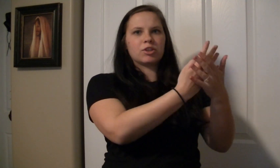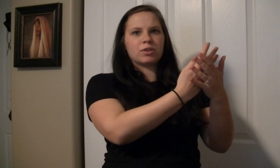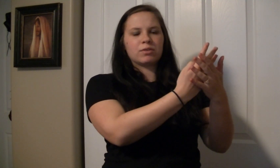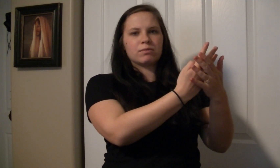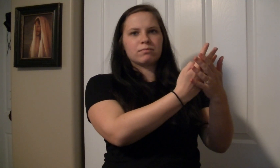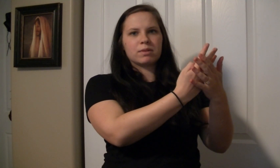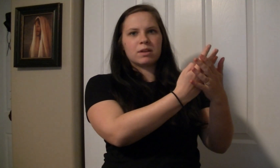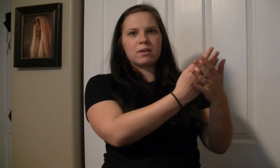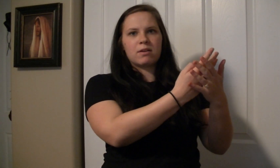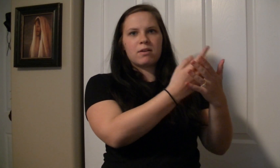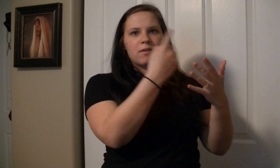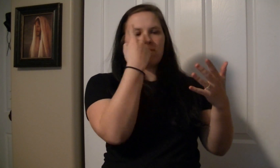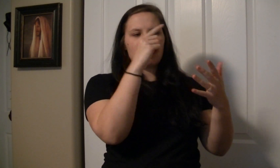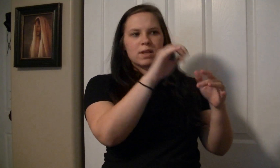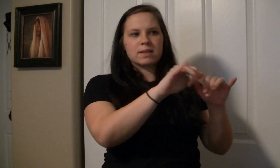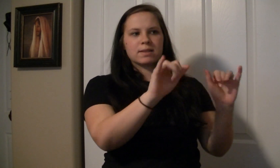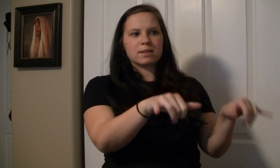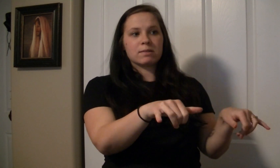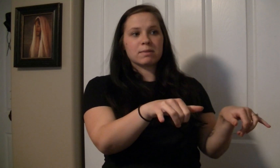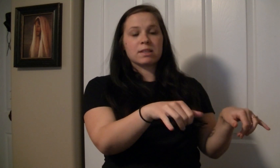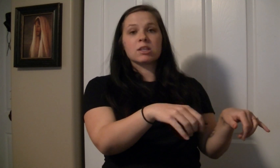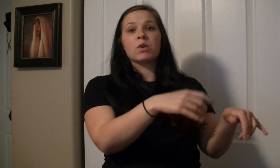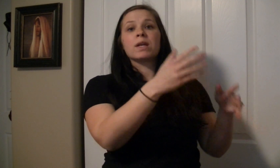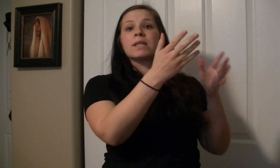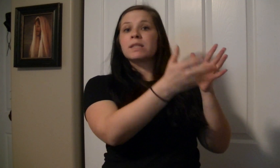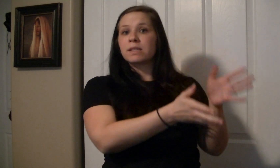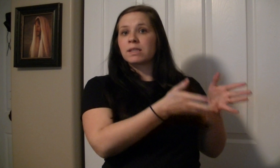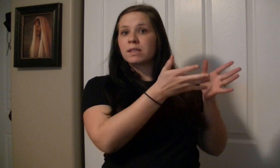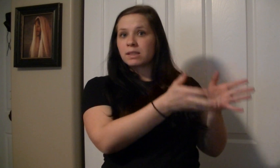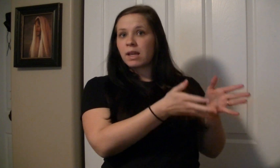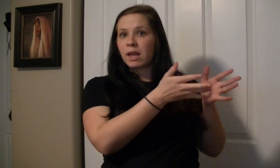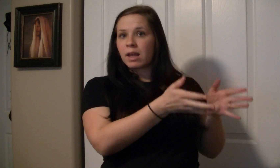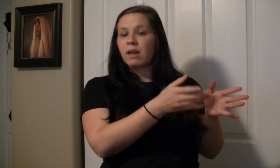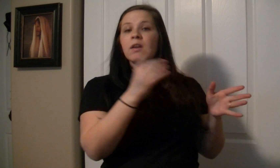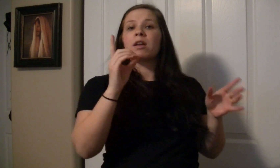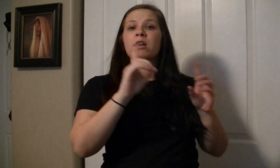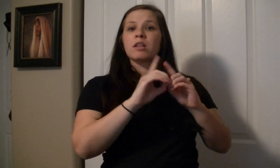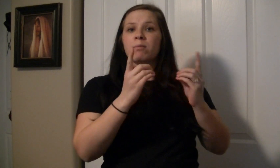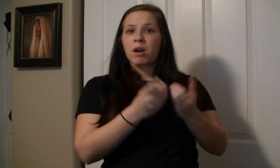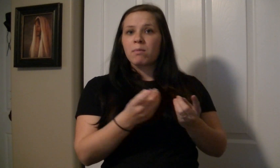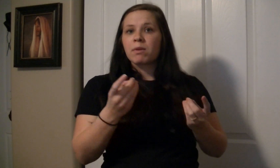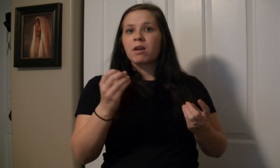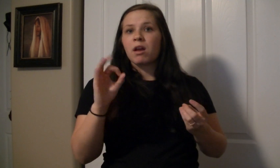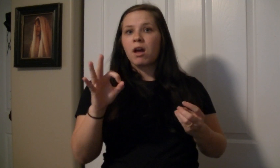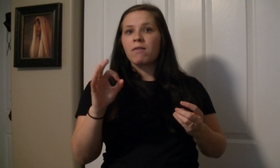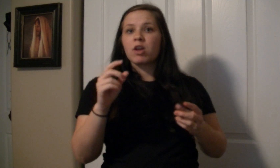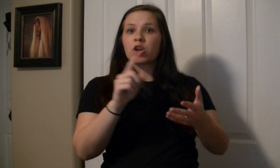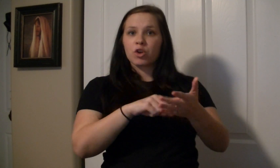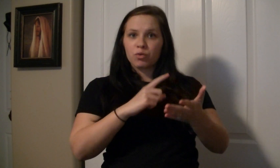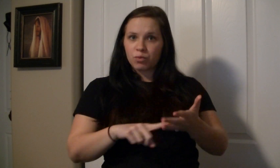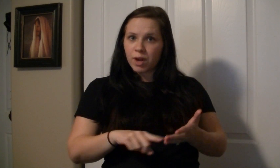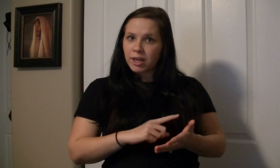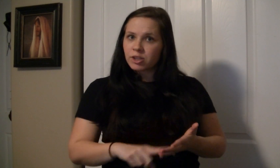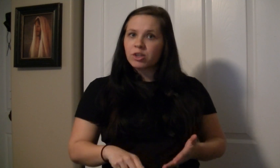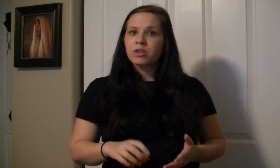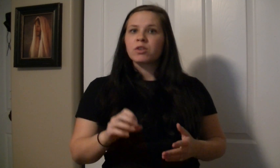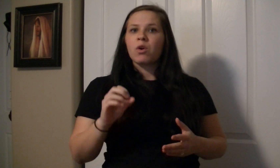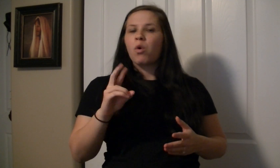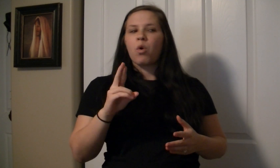He will remain in custody of the Department of Corrections or whatever correctional facility for the time he is sentenced and released on